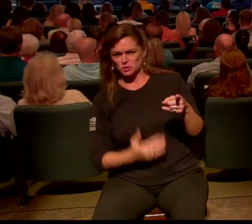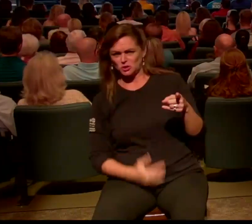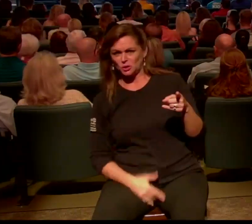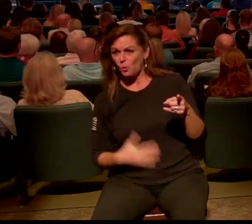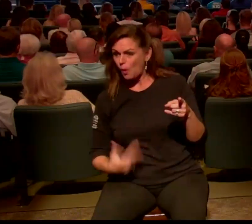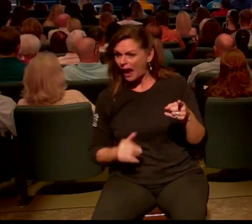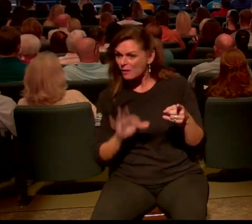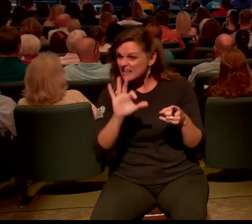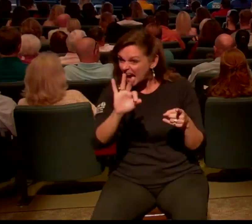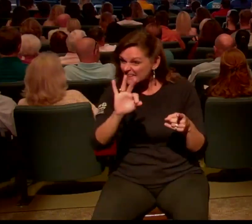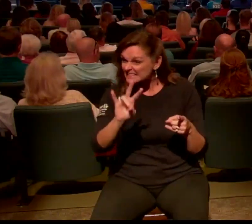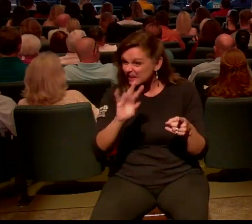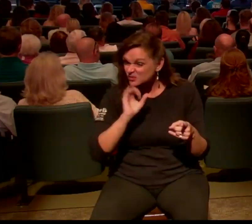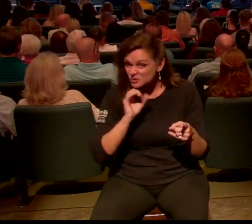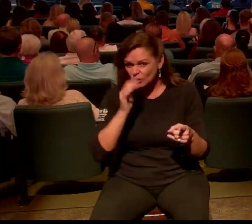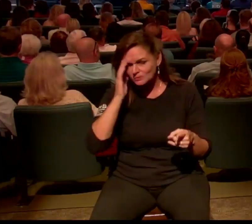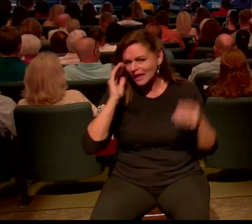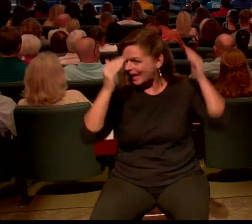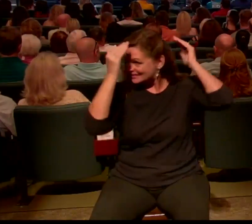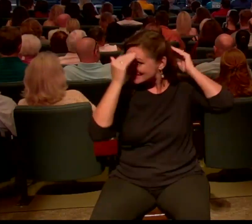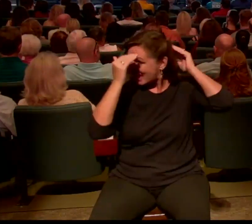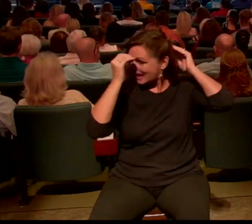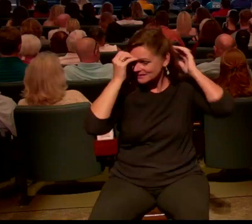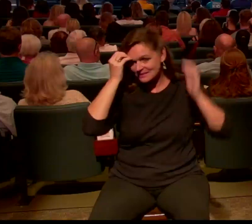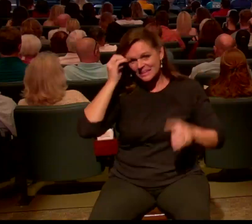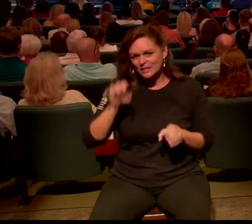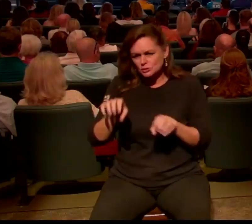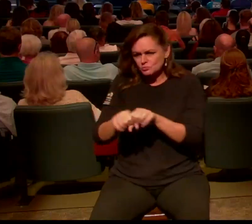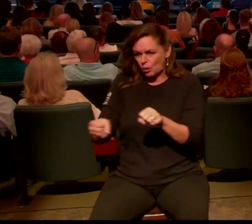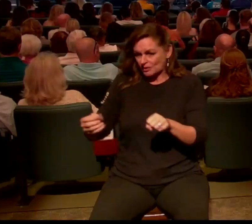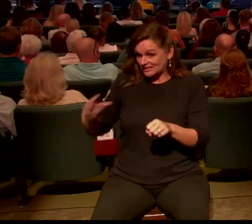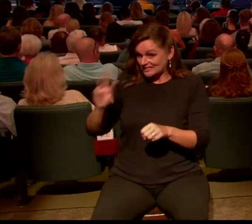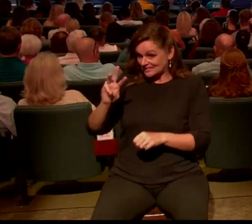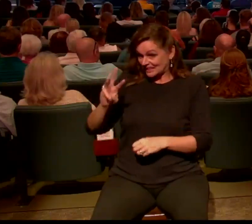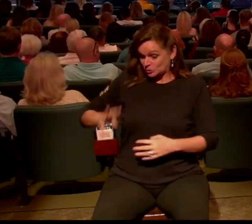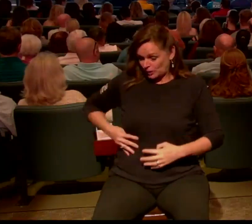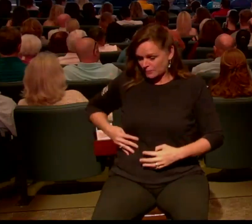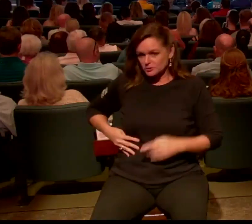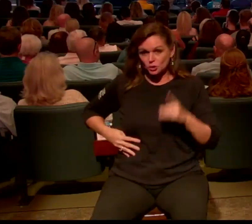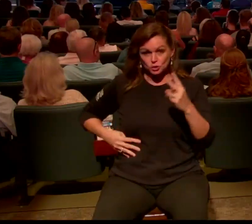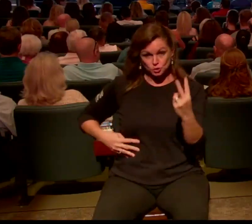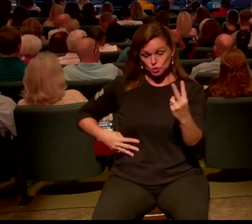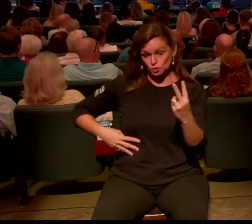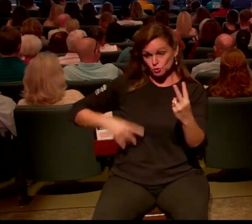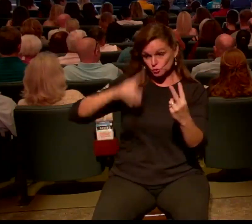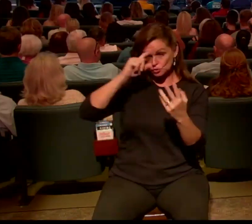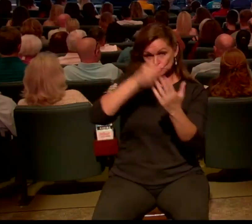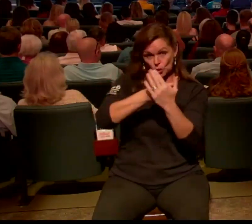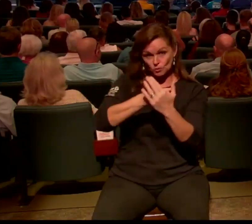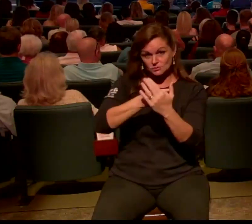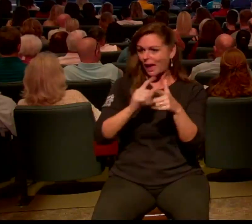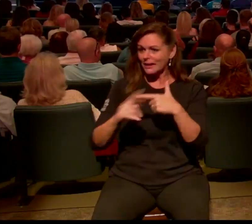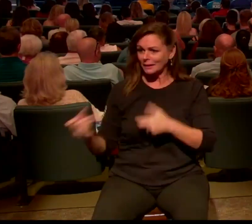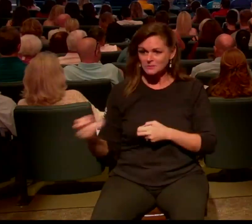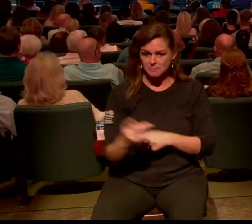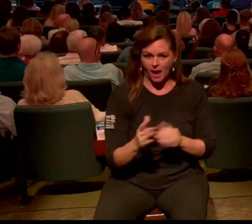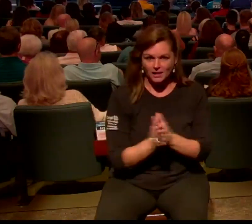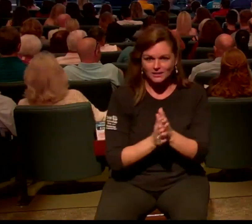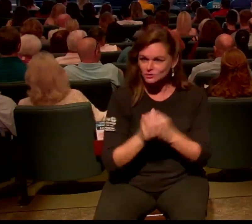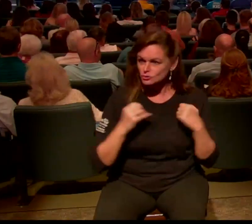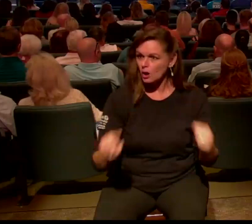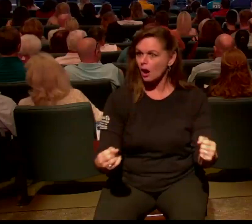gosh, he's broken 6 ribs, he's had 2 strokes, and he keeps coming back. I mean,